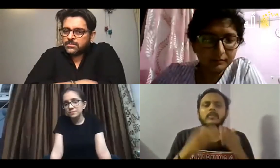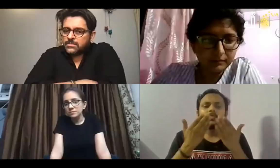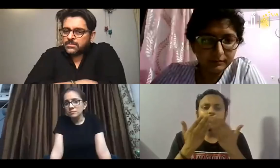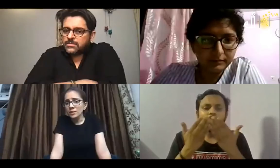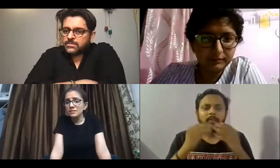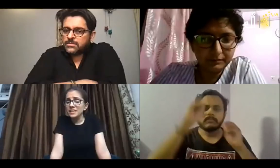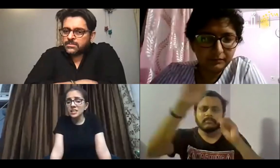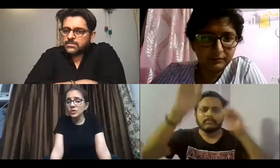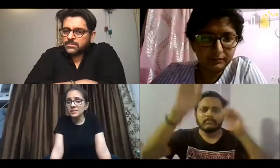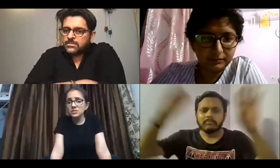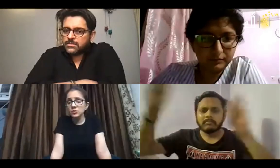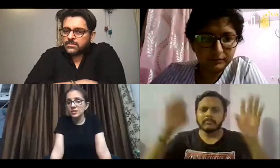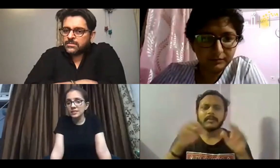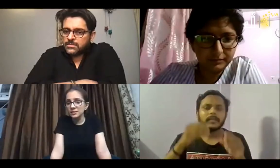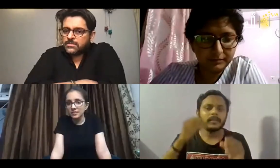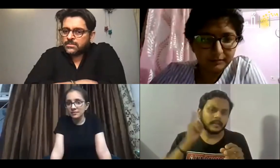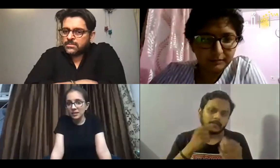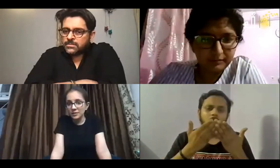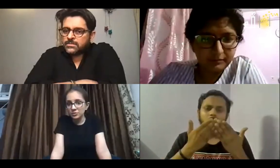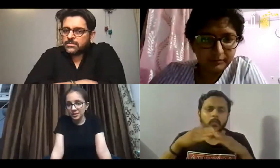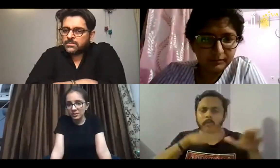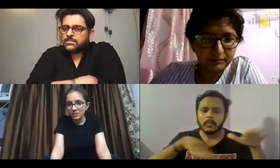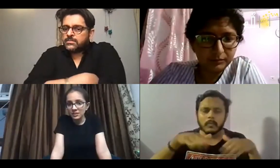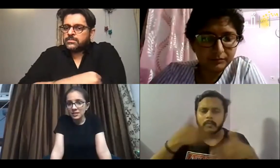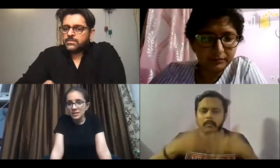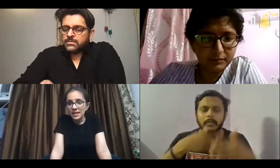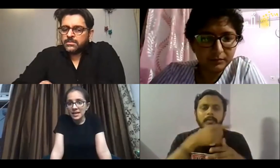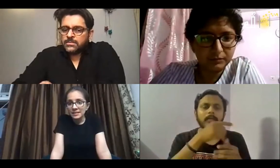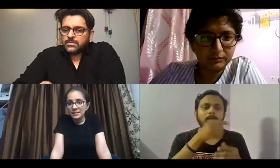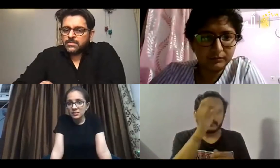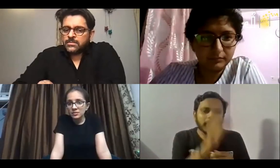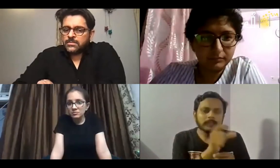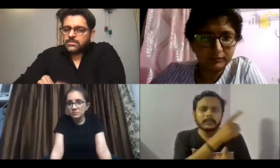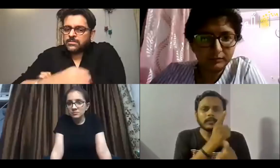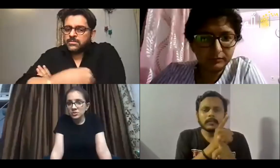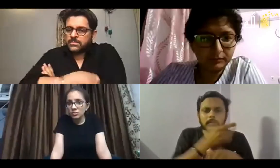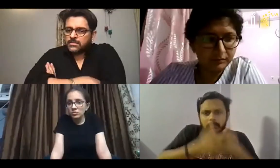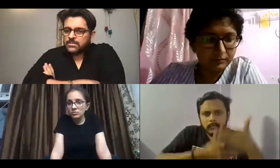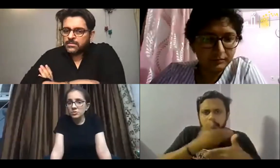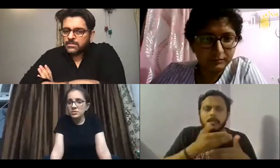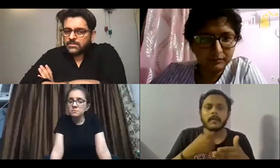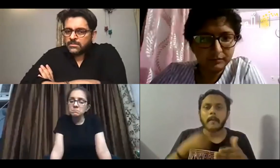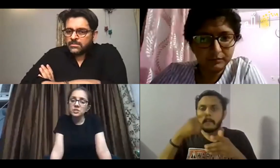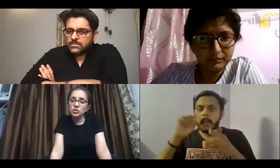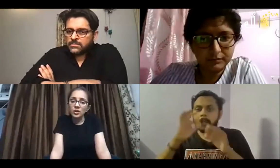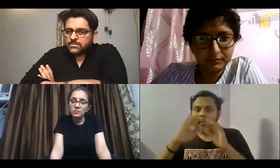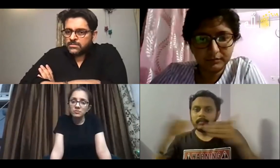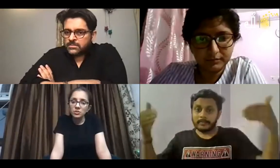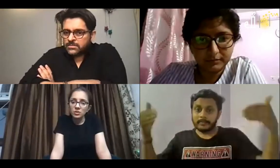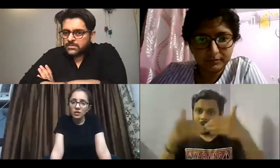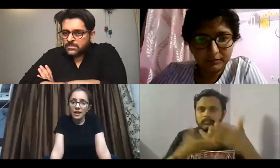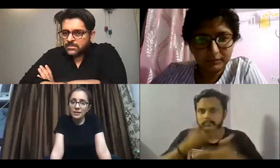or the vehicle noises, the only thing I could hear. And, there was this